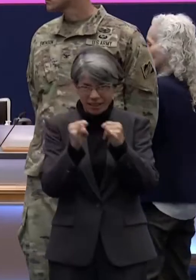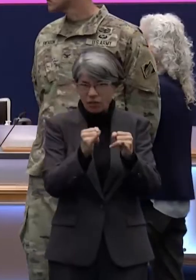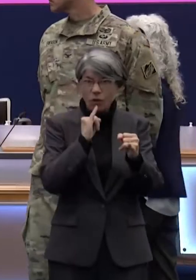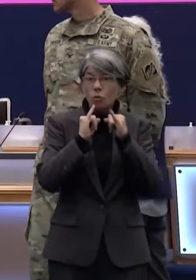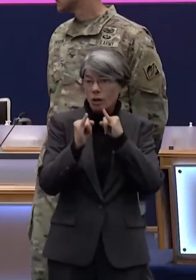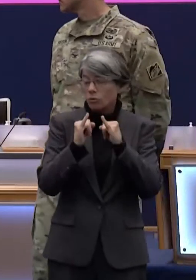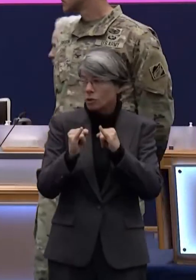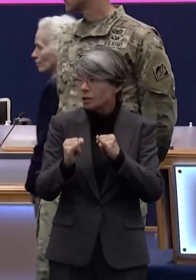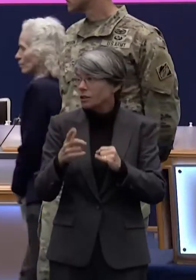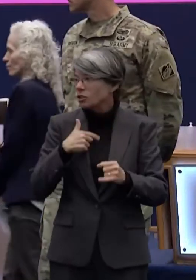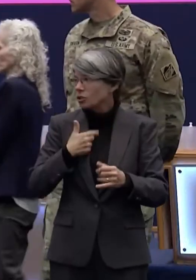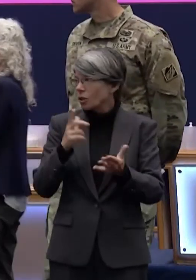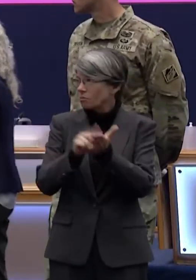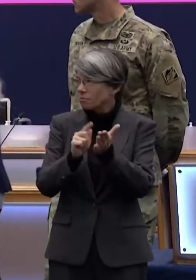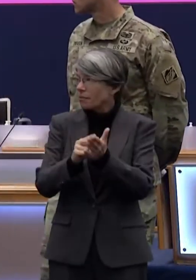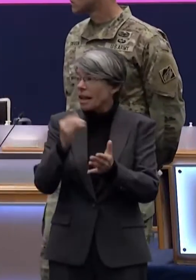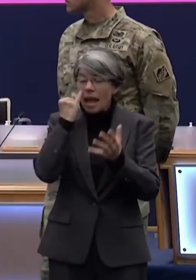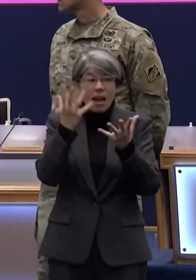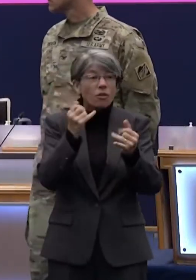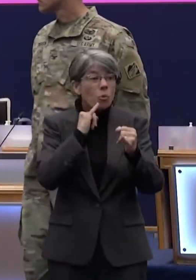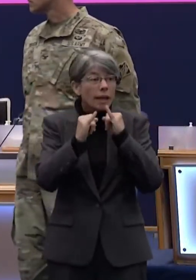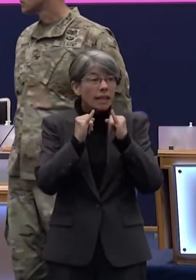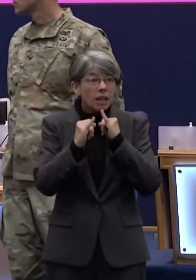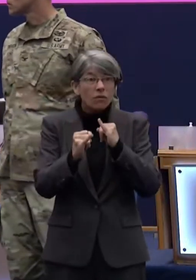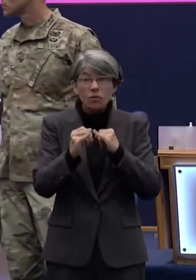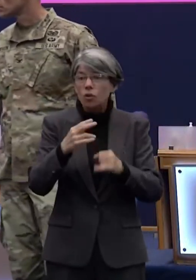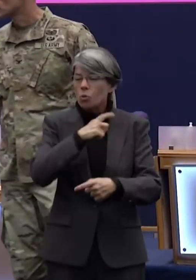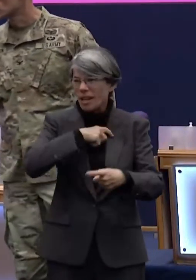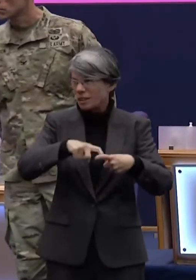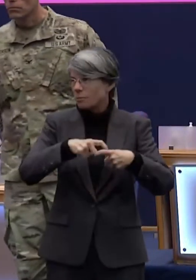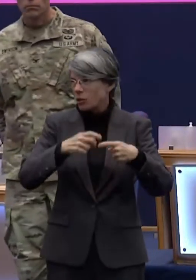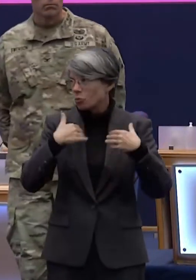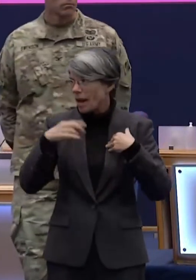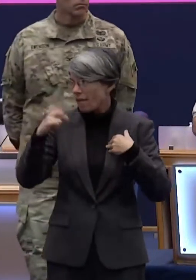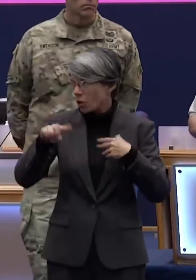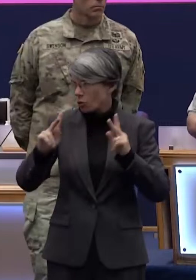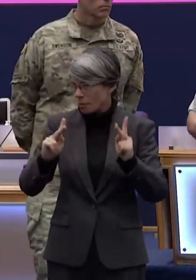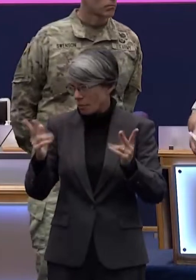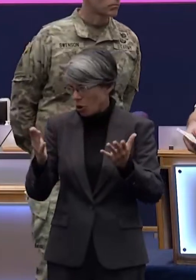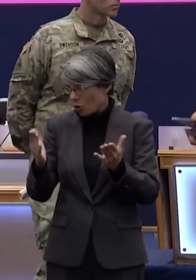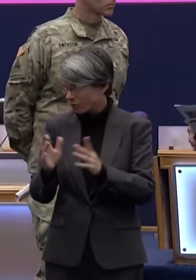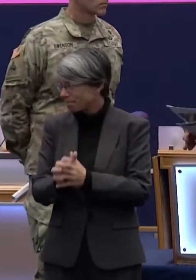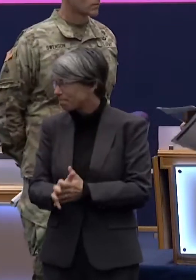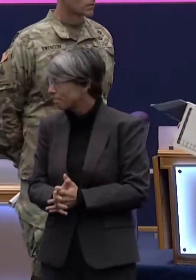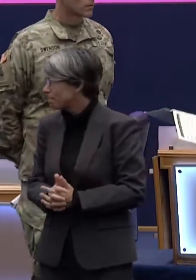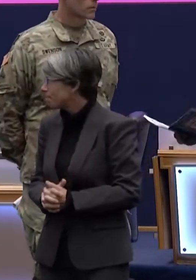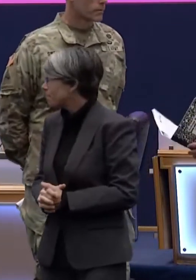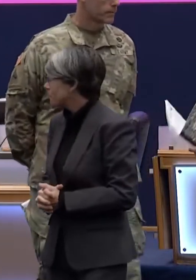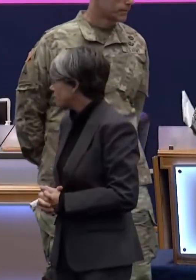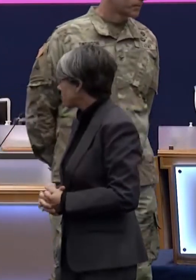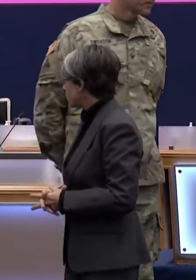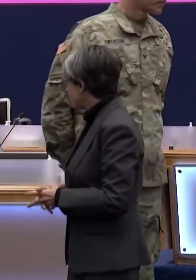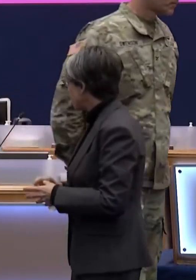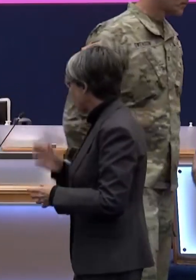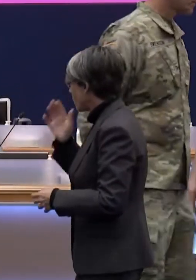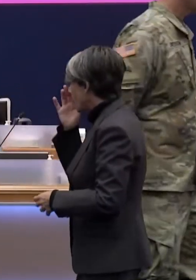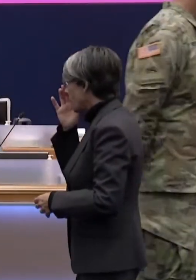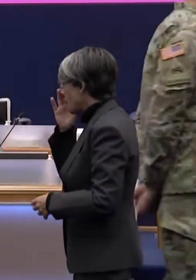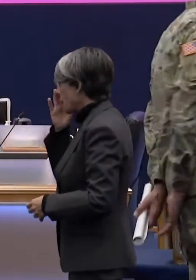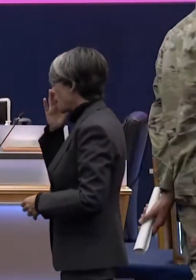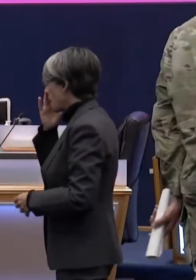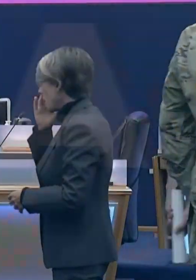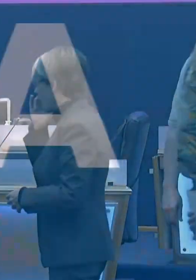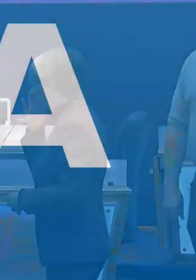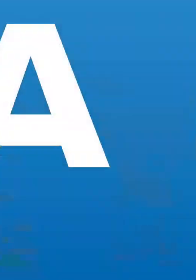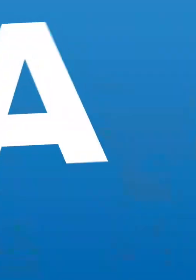interview, please approach the front. And if you'd like to interview in Spanish, we have spokespersons available as well. Just come over here to the right. Thank you.